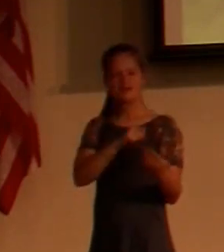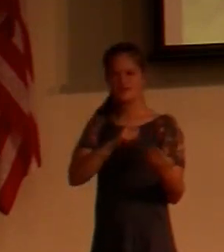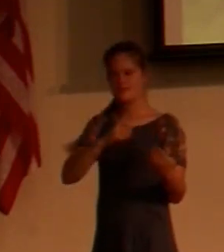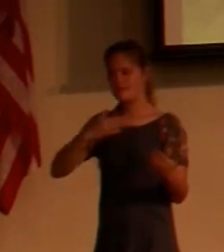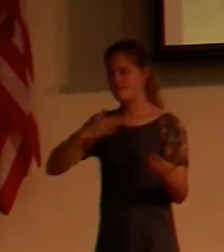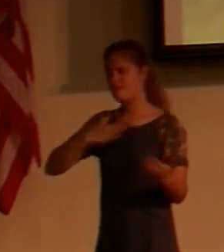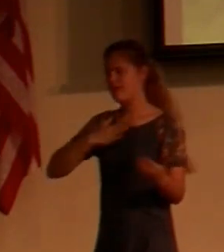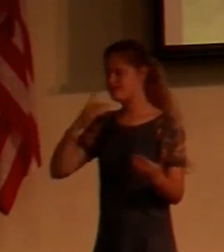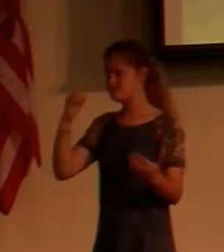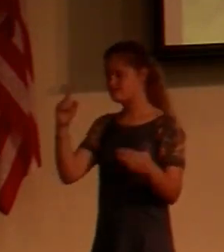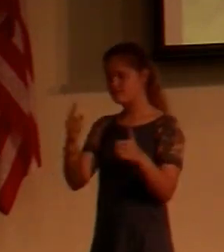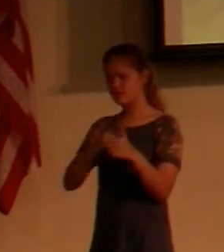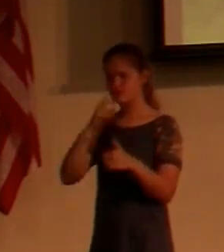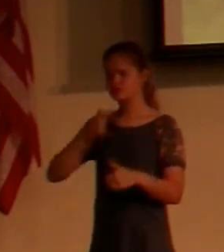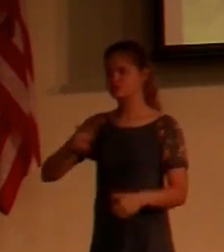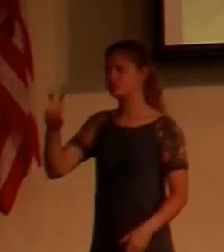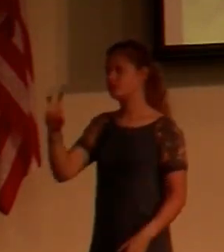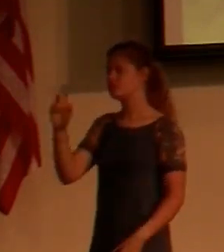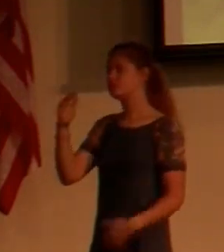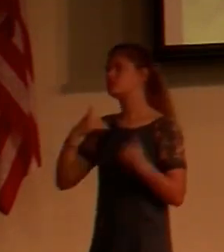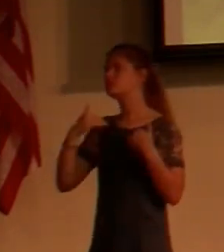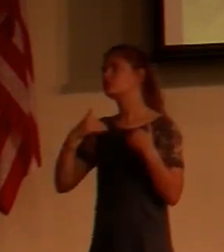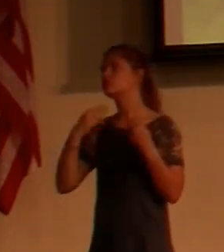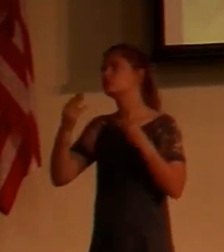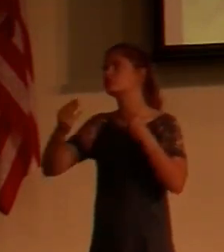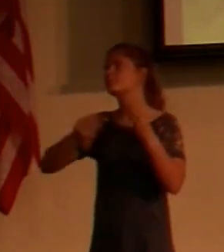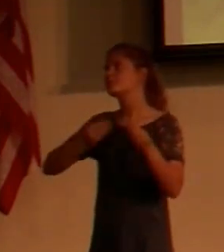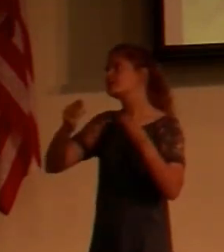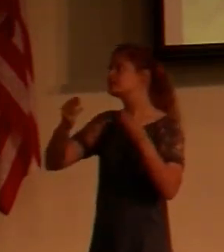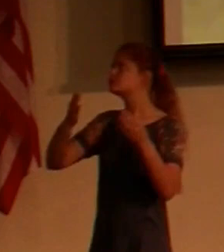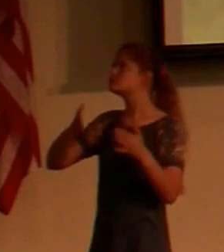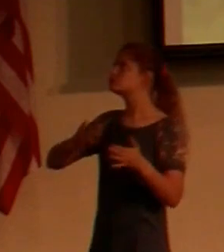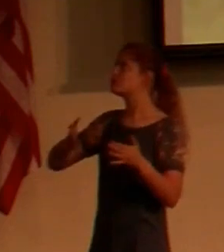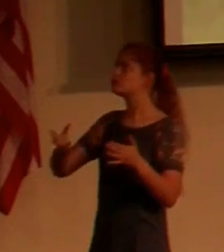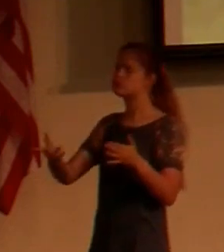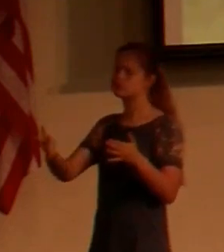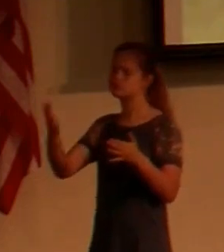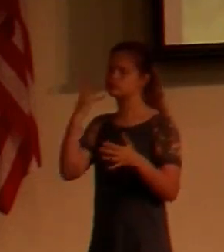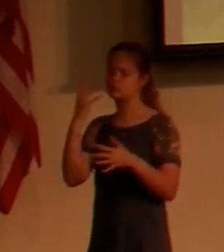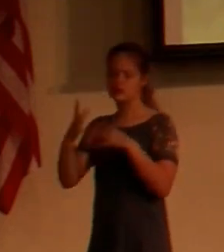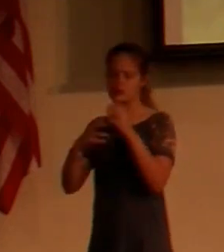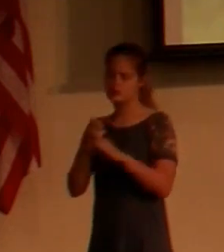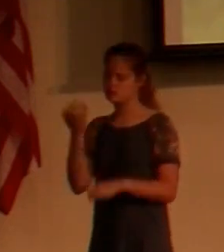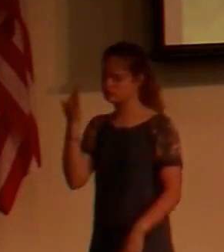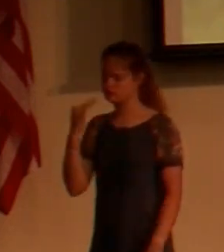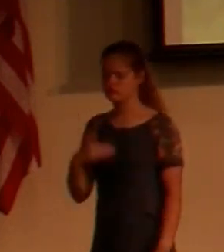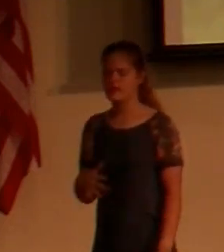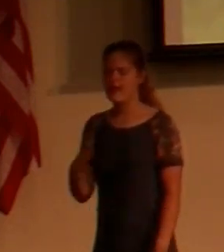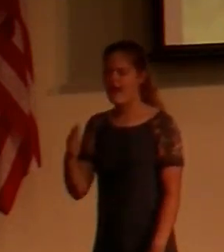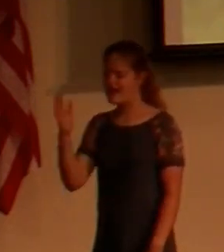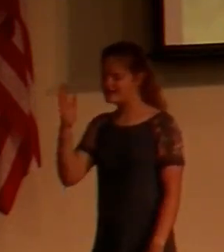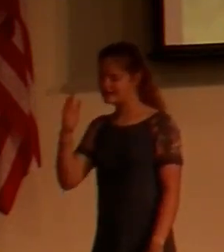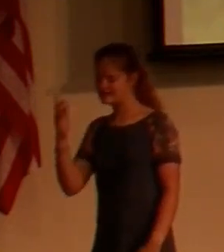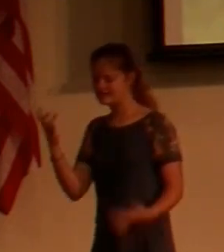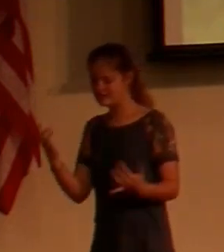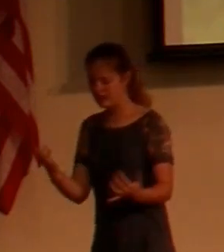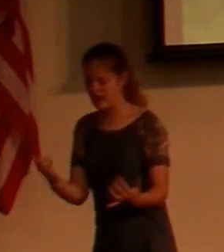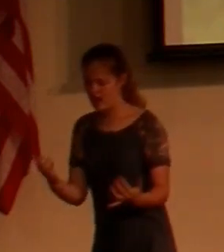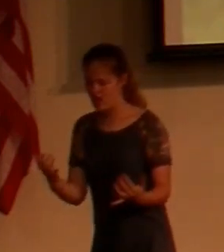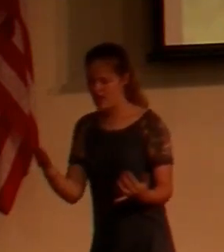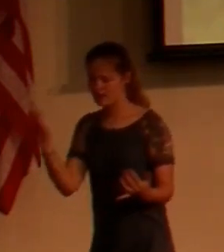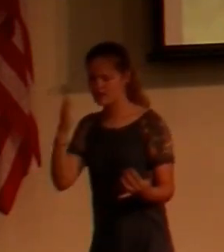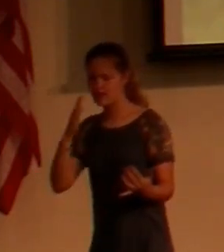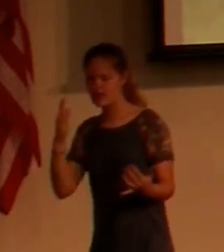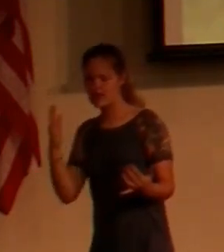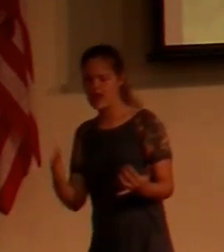youth minister a number of years ago to this trip, I have never come back from a short-term mission trip the same